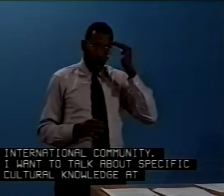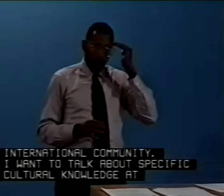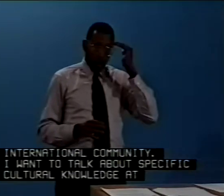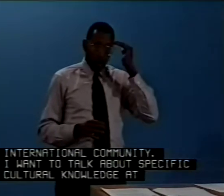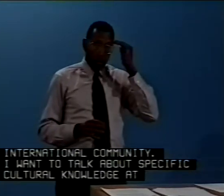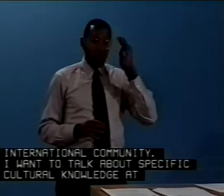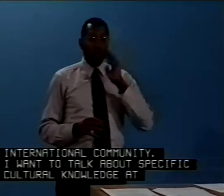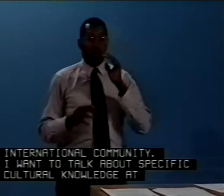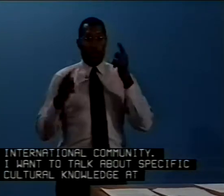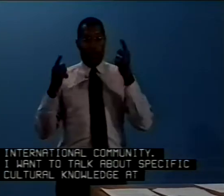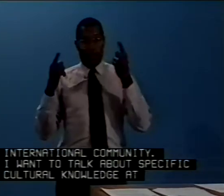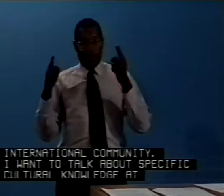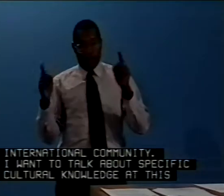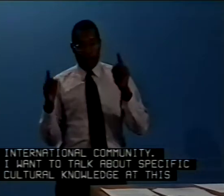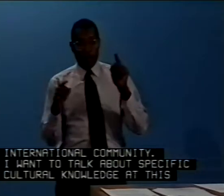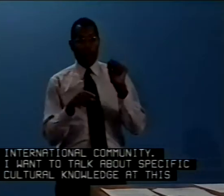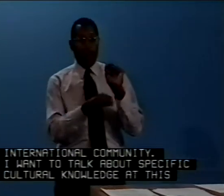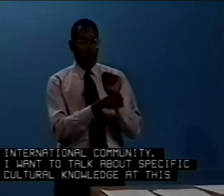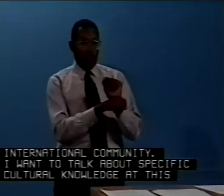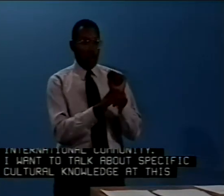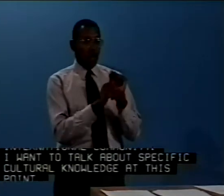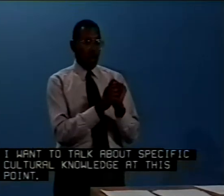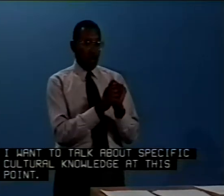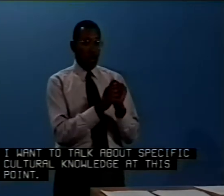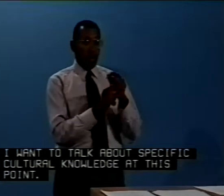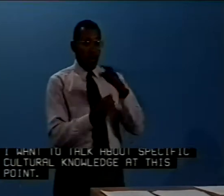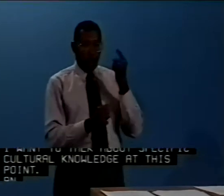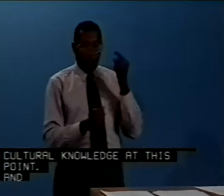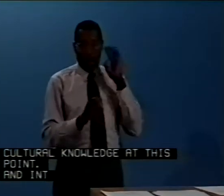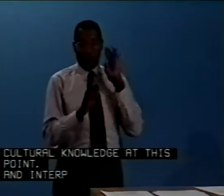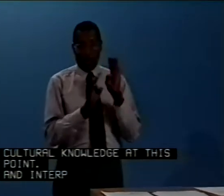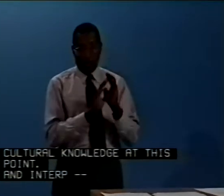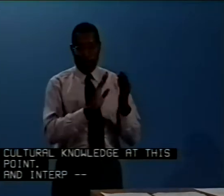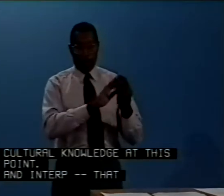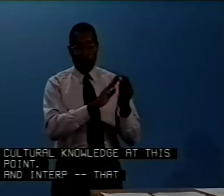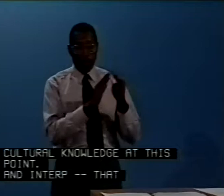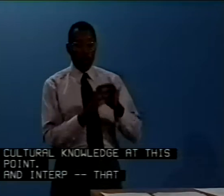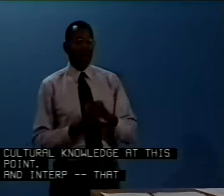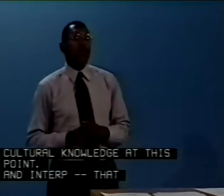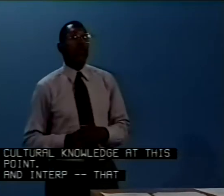that interpreters need to know to be effective in working with the black deaf community.